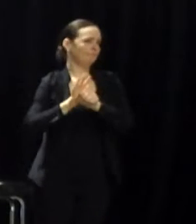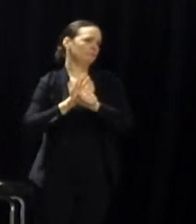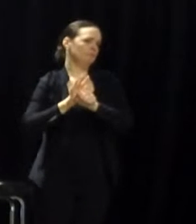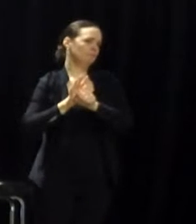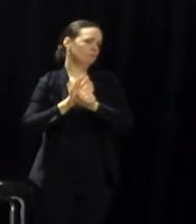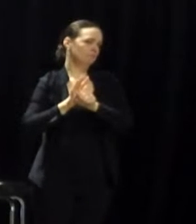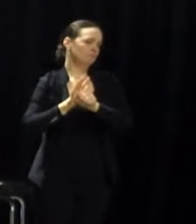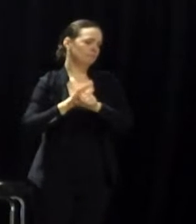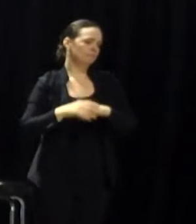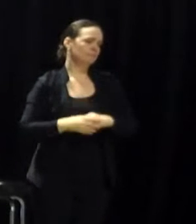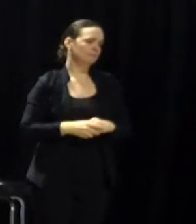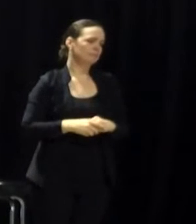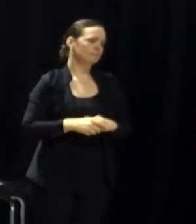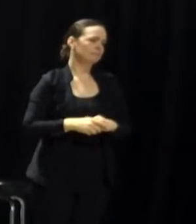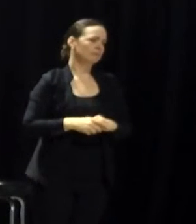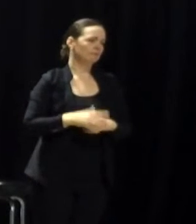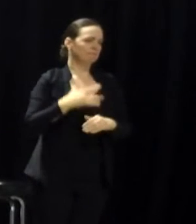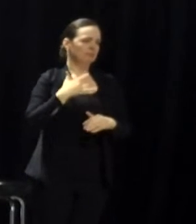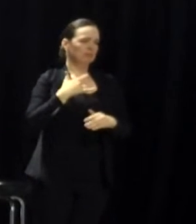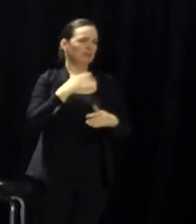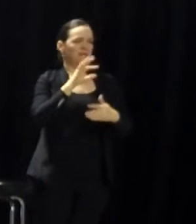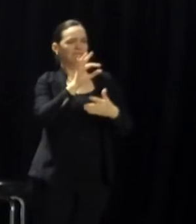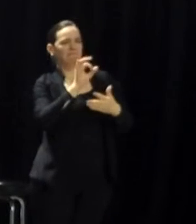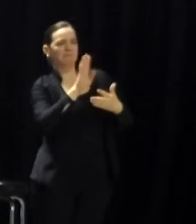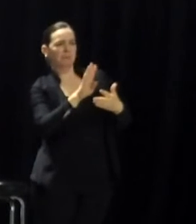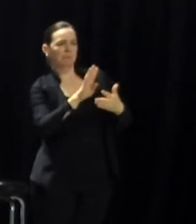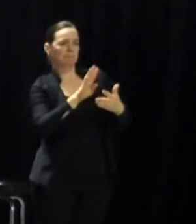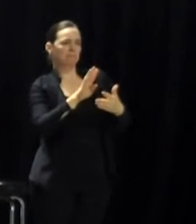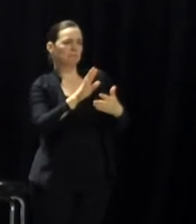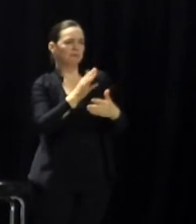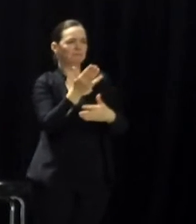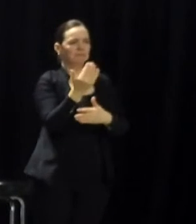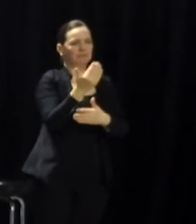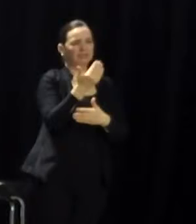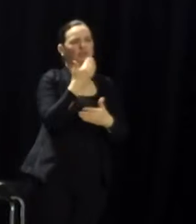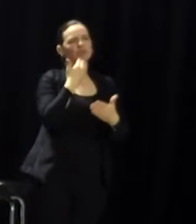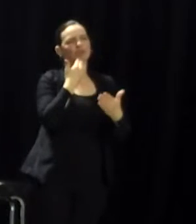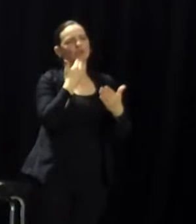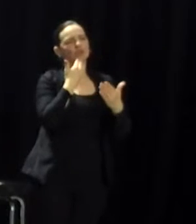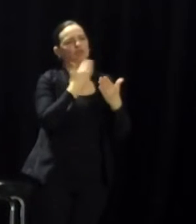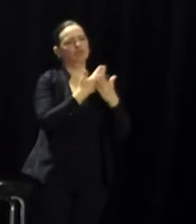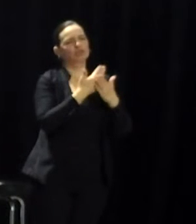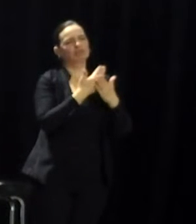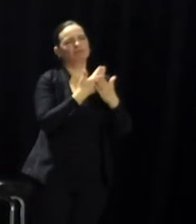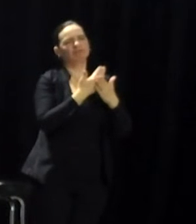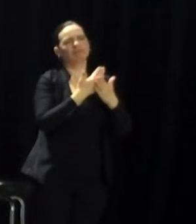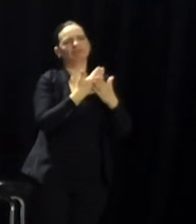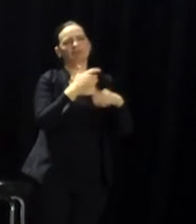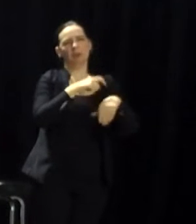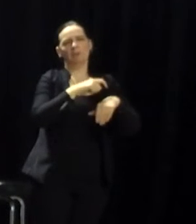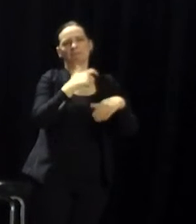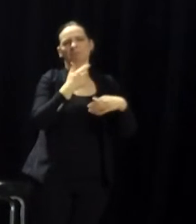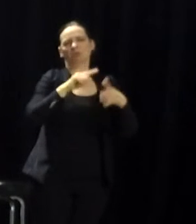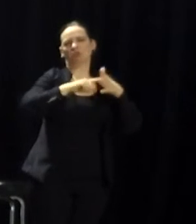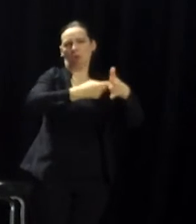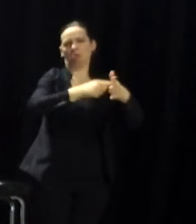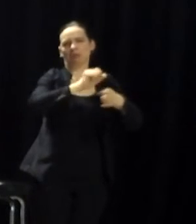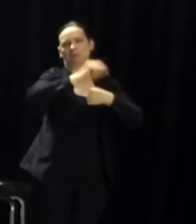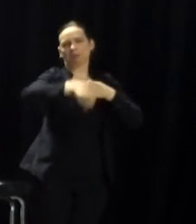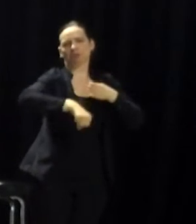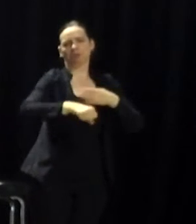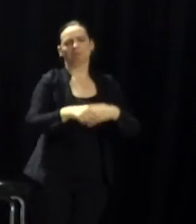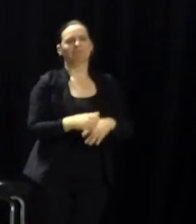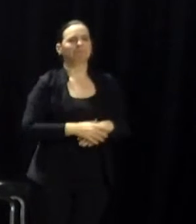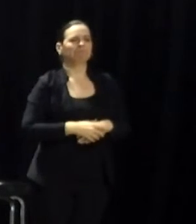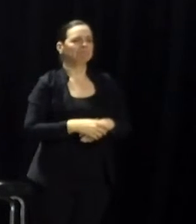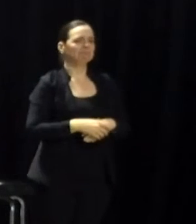it to. Anything of note from New Year's Eve as far as enforcement or any infractions? Yeah, I mean, we always